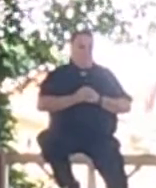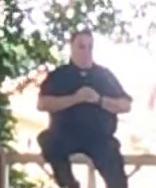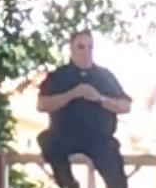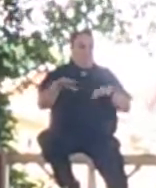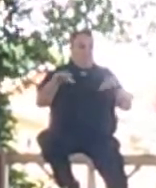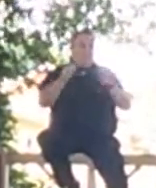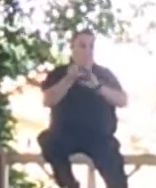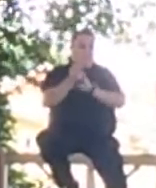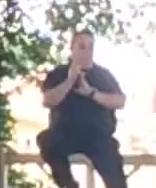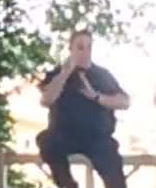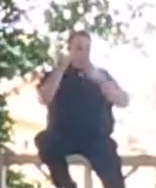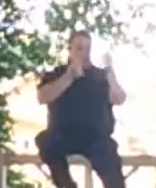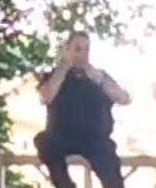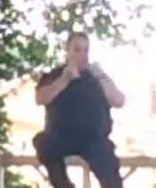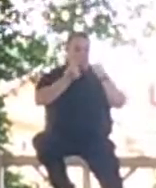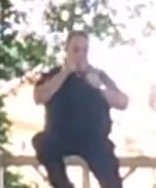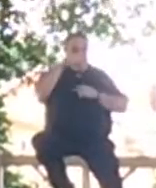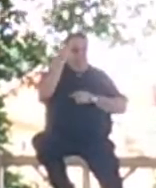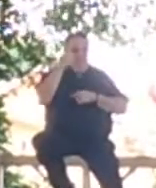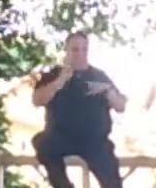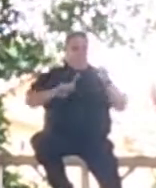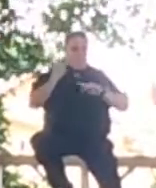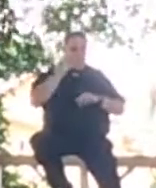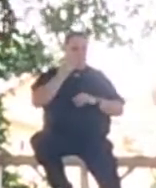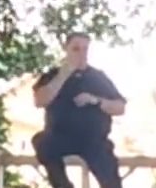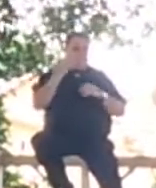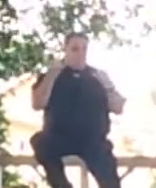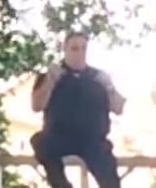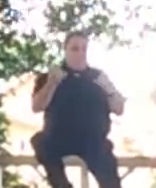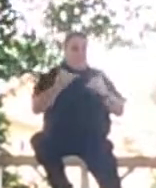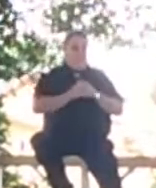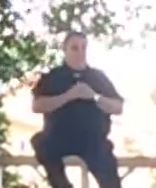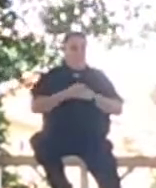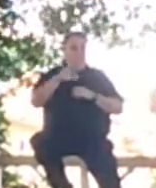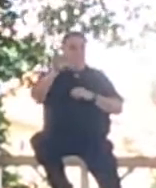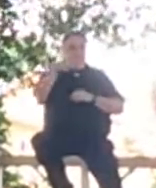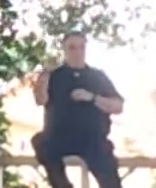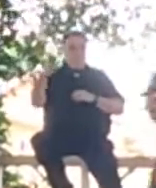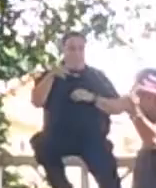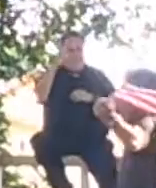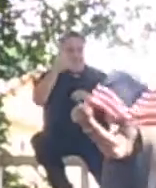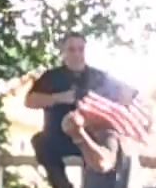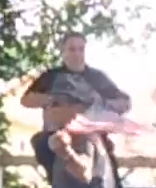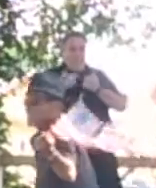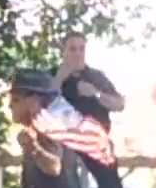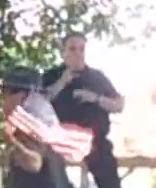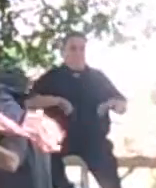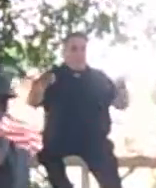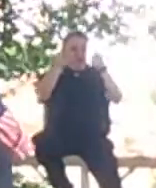Take a moment to consider black person's experience today. Hashtag Black Lives Matters.